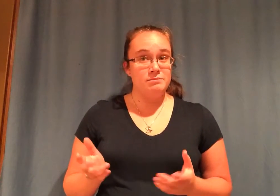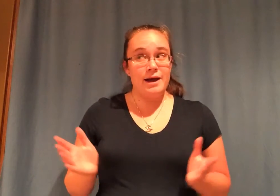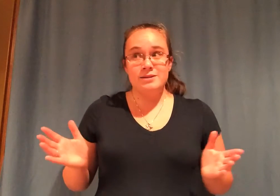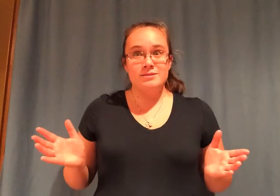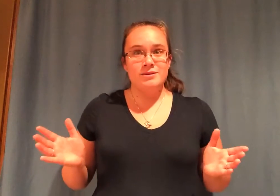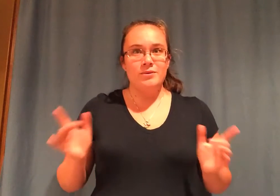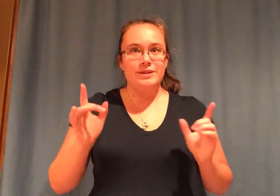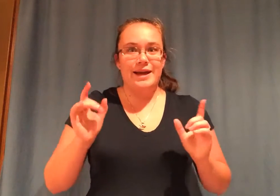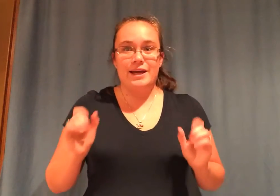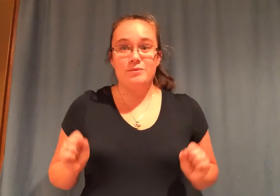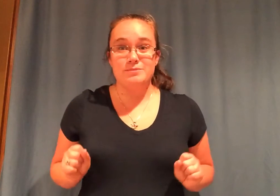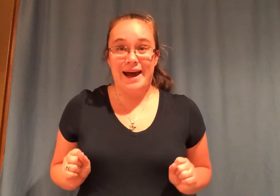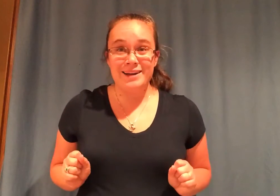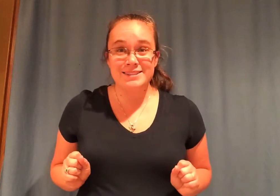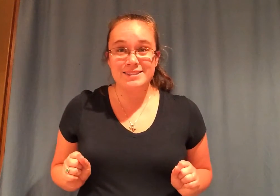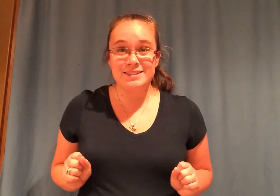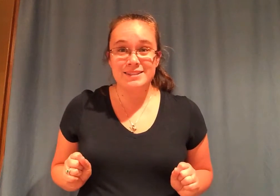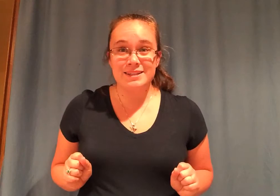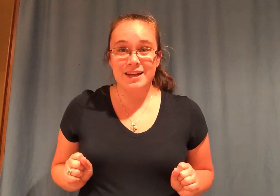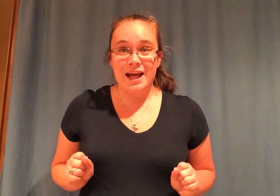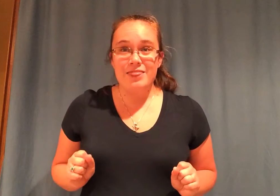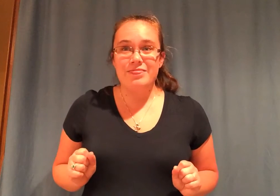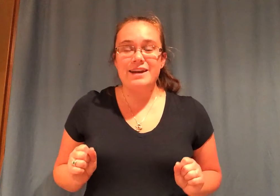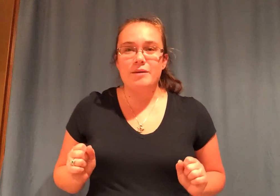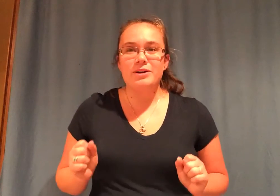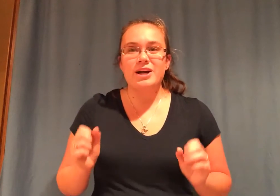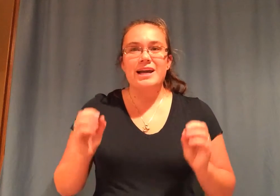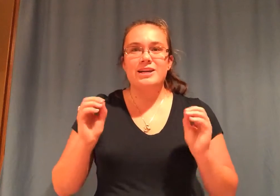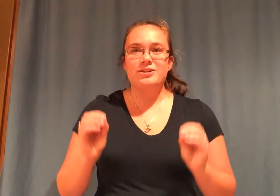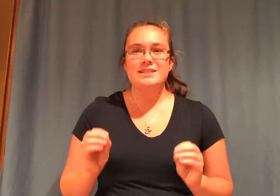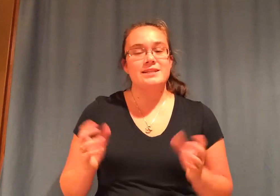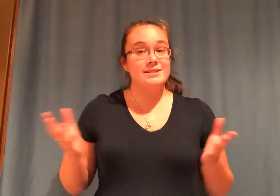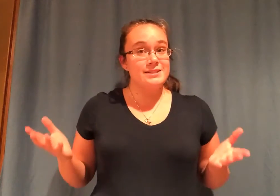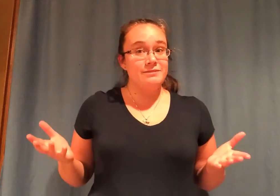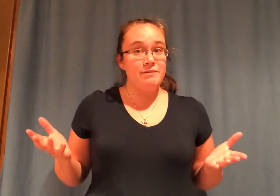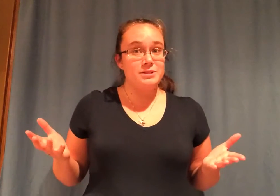But when the ADA was passed, that number increased to 65%.